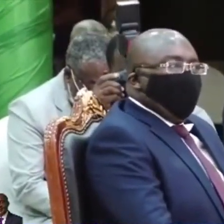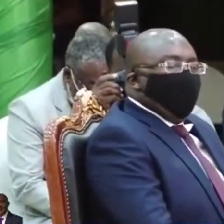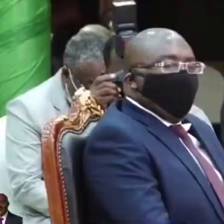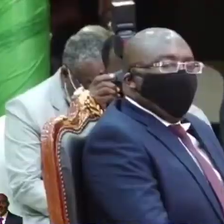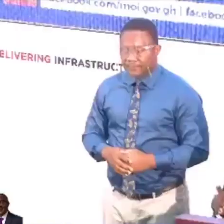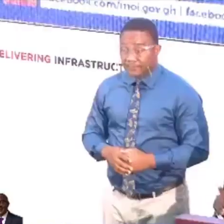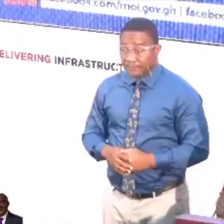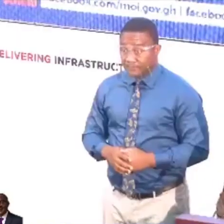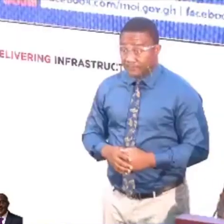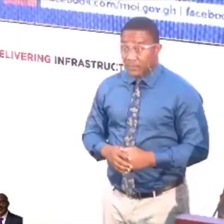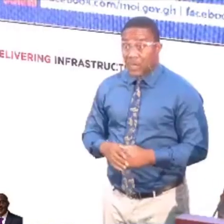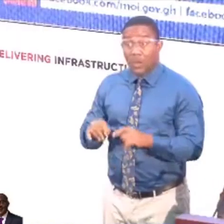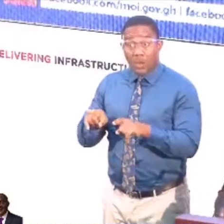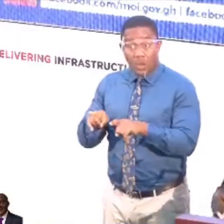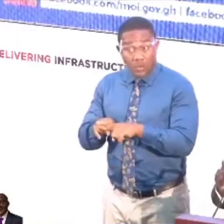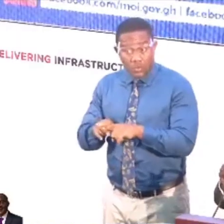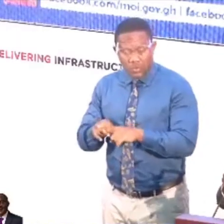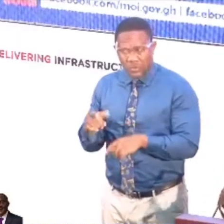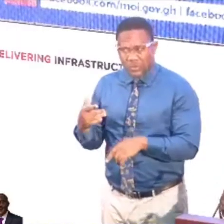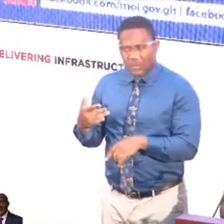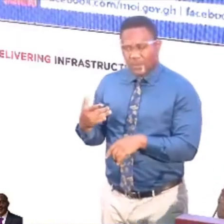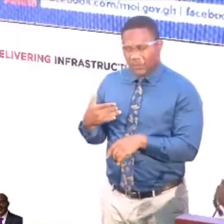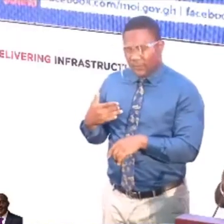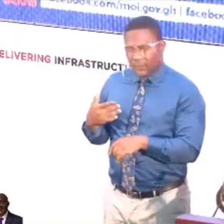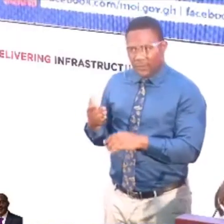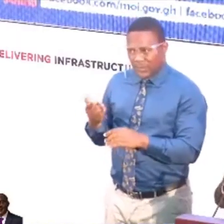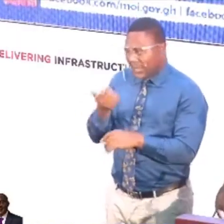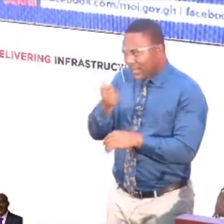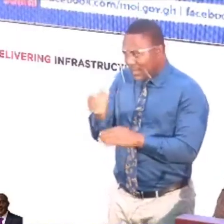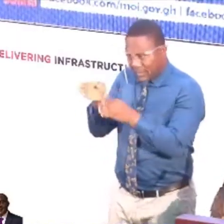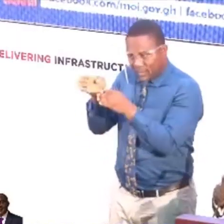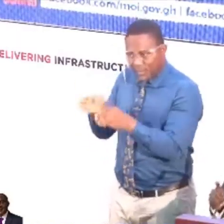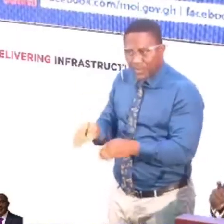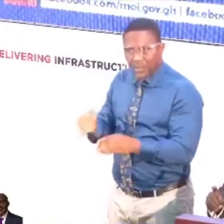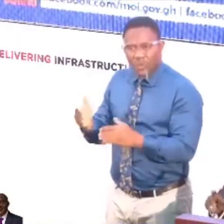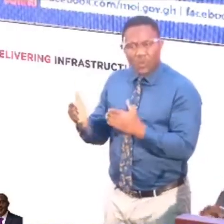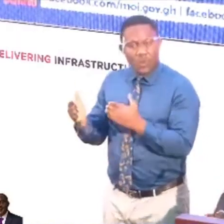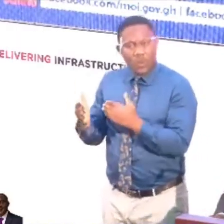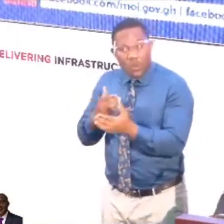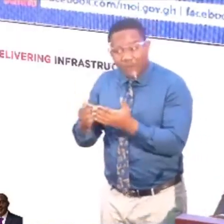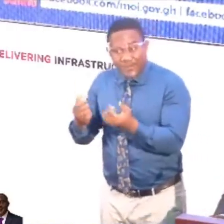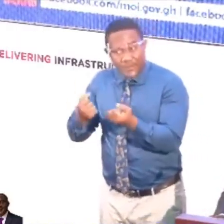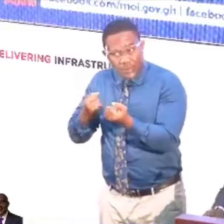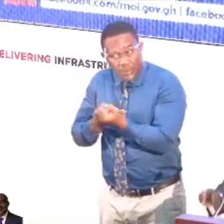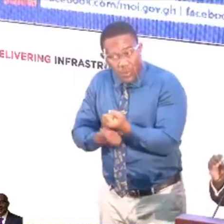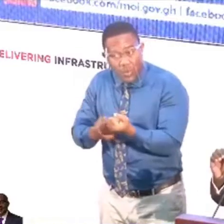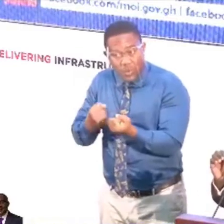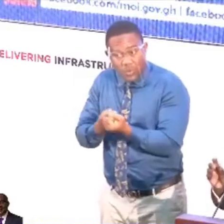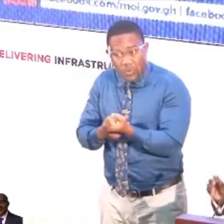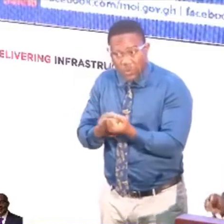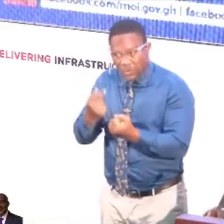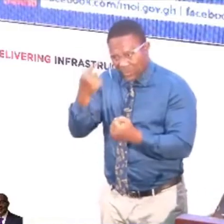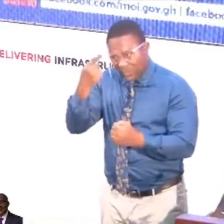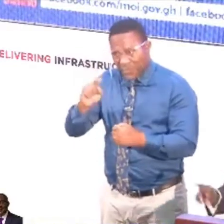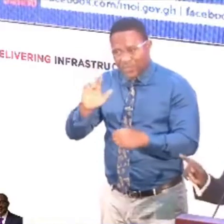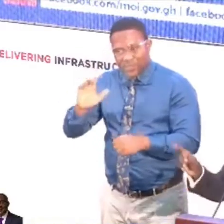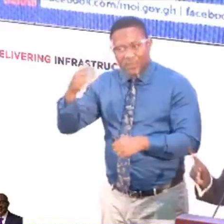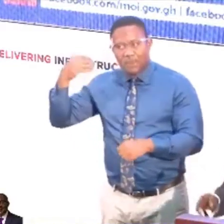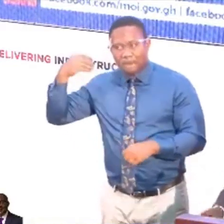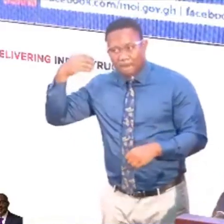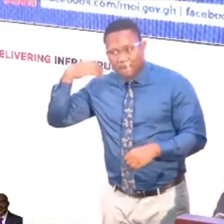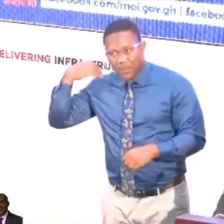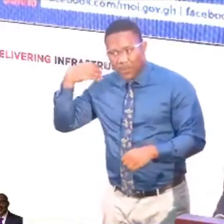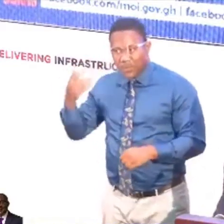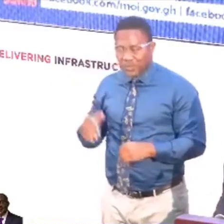If there is any man who provides unalloyed support to his superior, in this case it